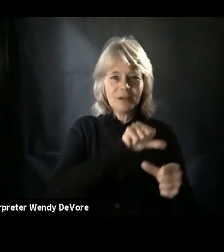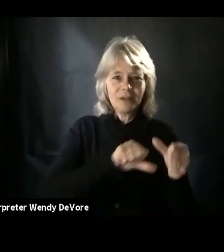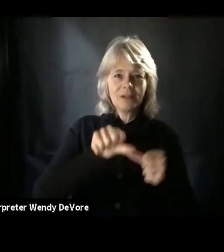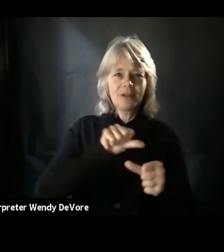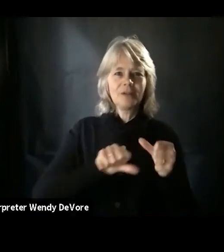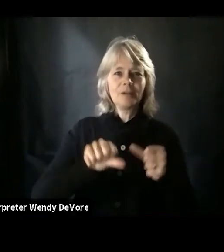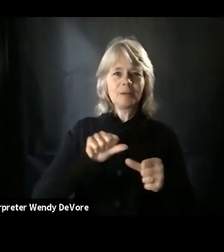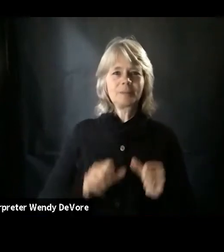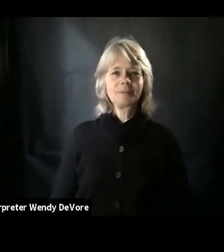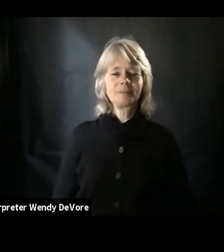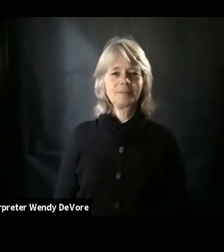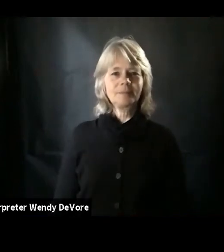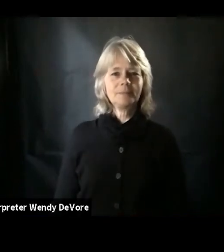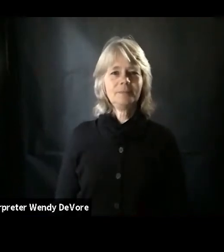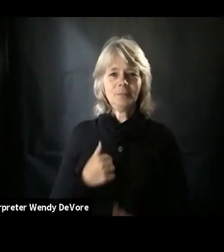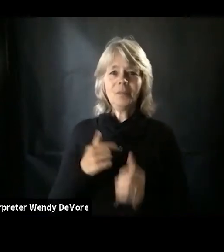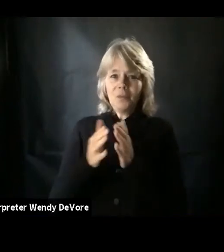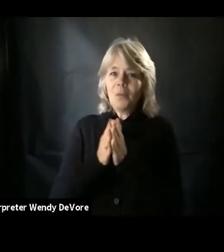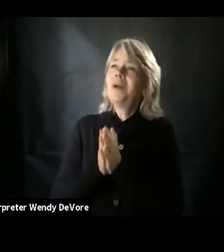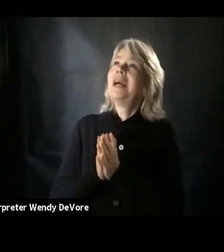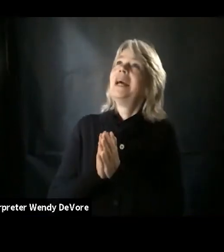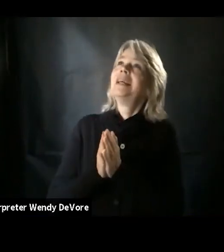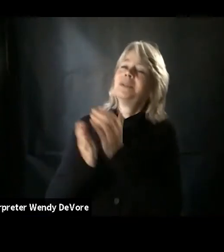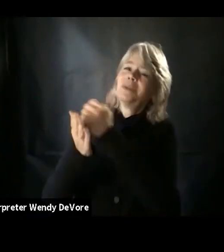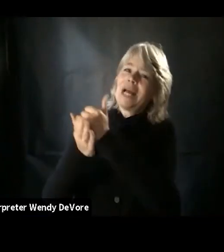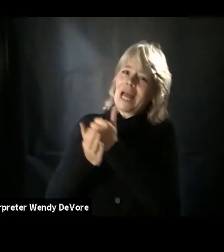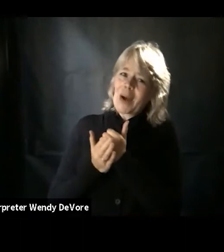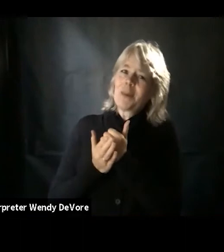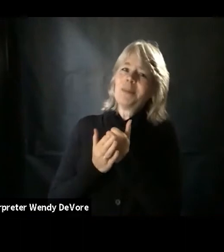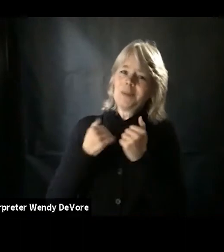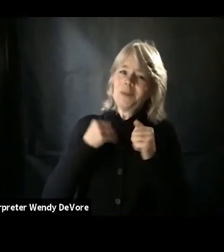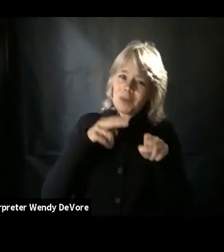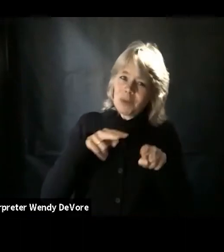And we ask God to help us lift up our heads and our hearts.